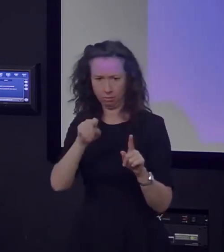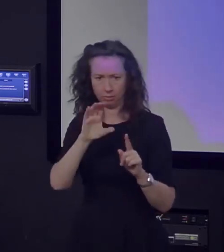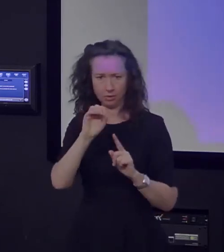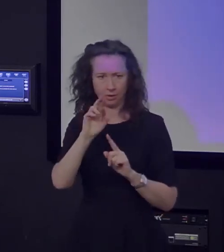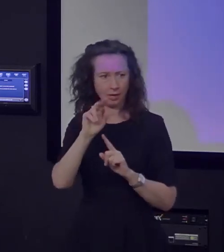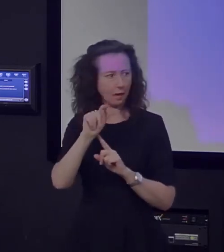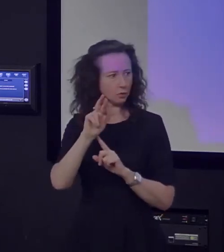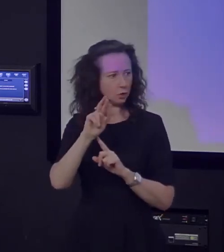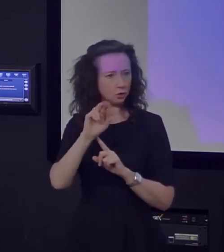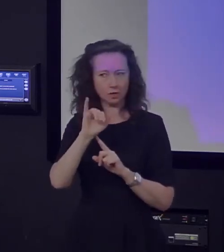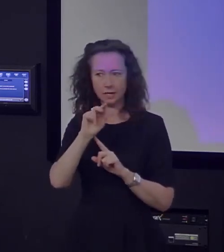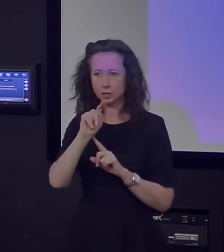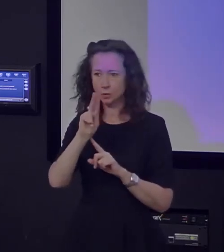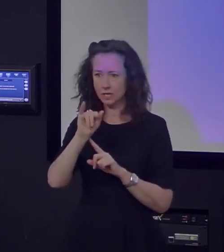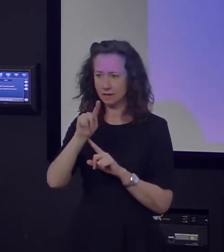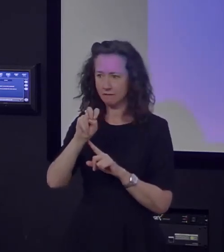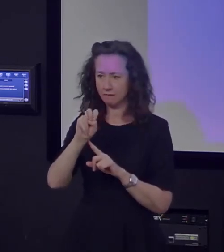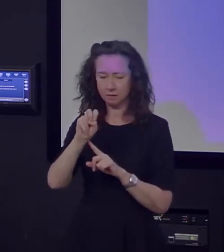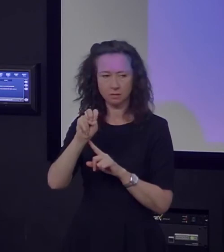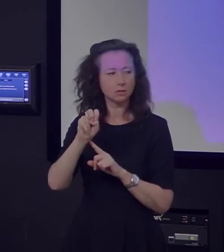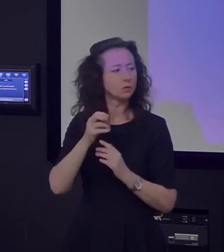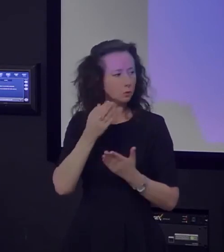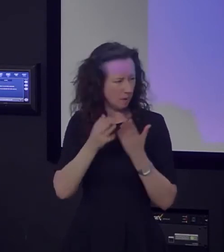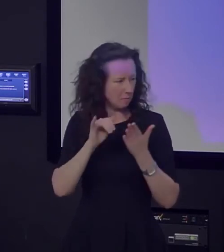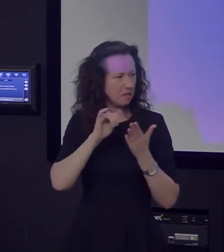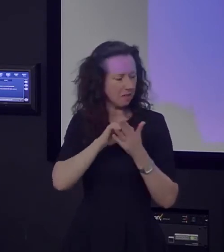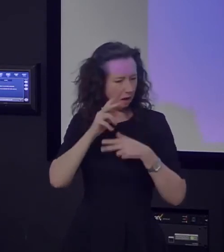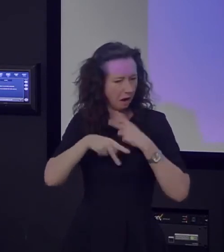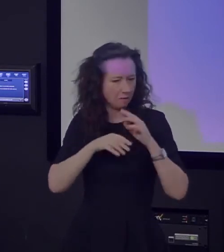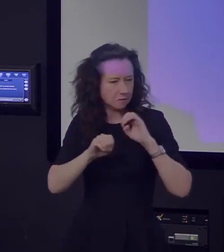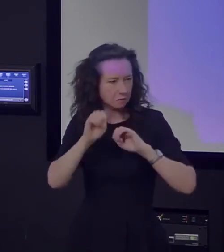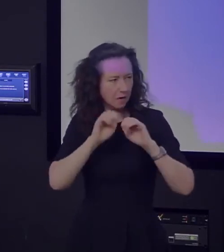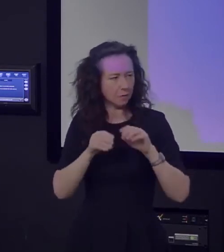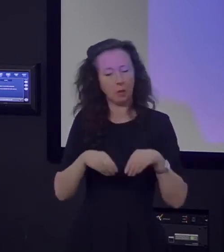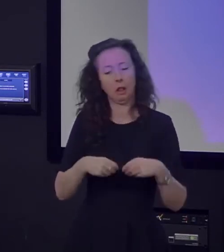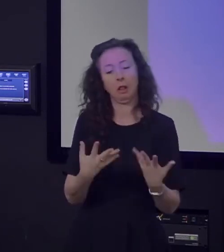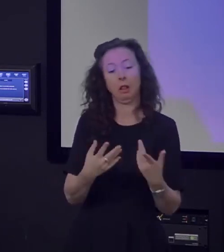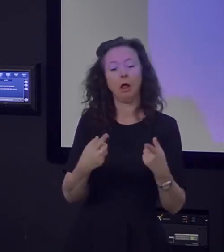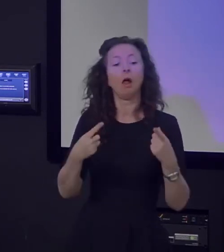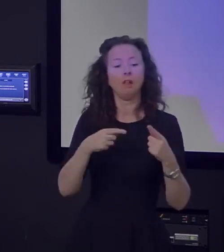can detect that, then we might give them an experiment that